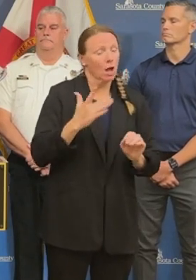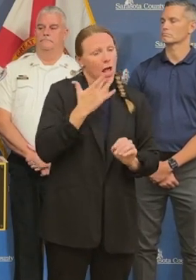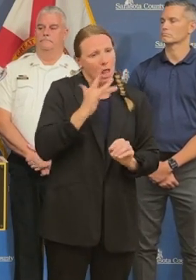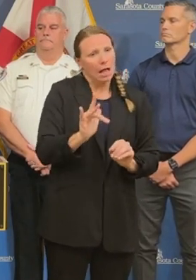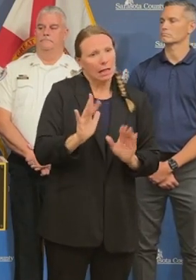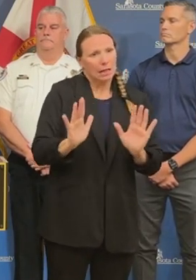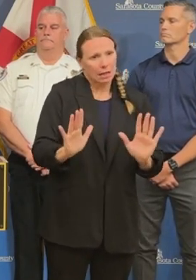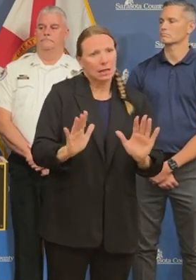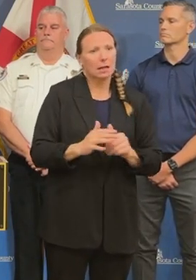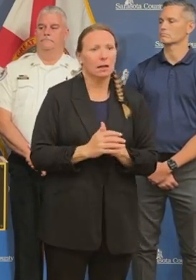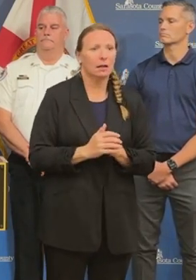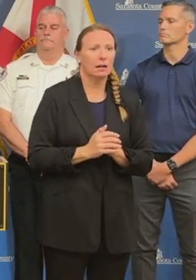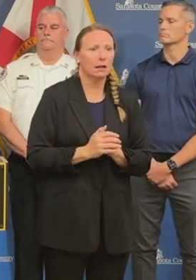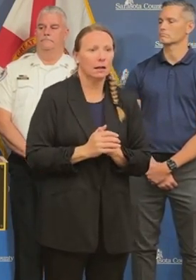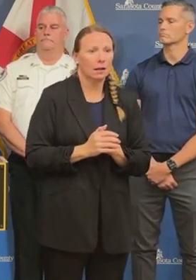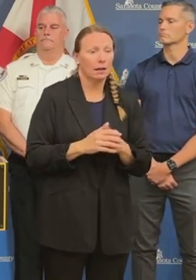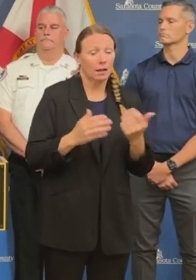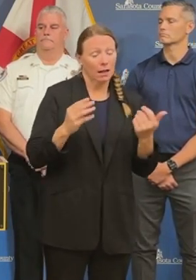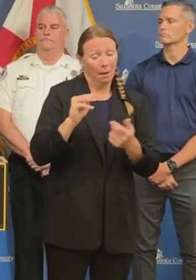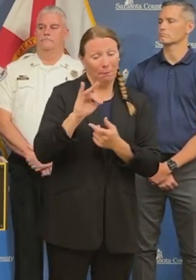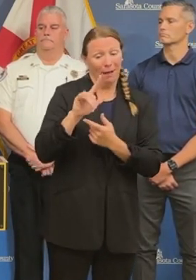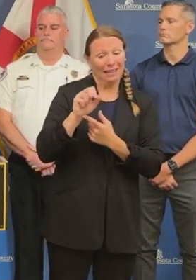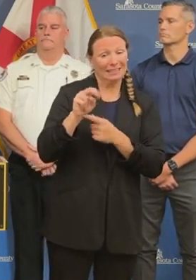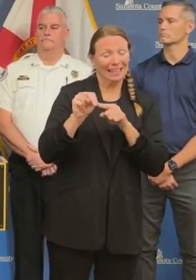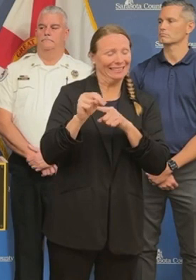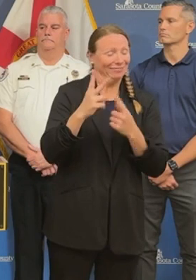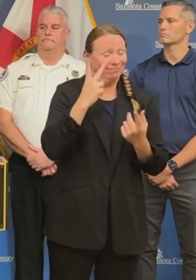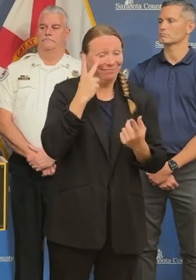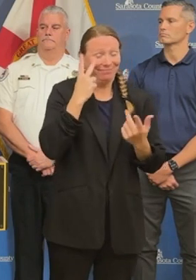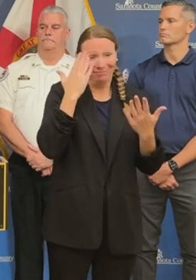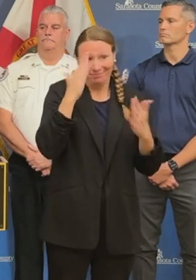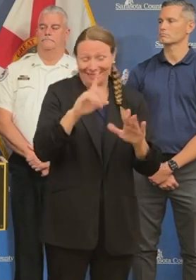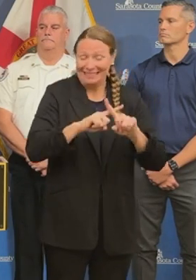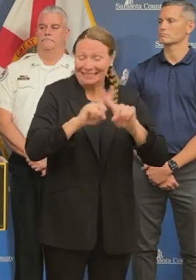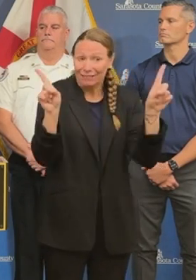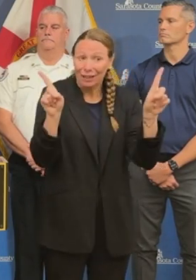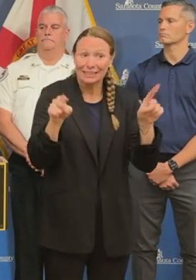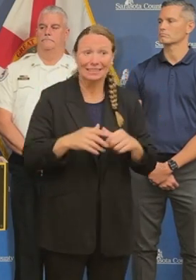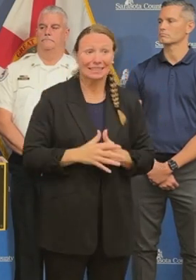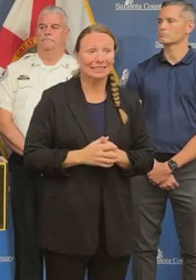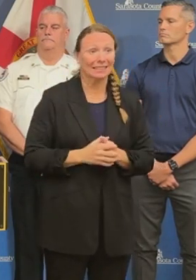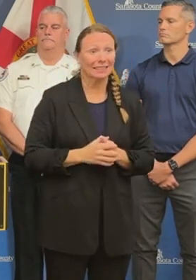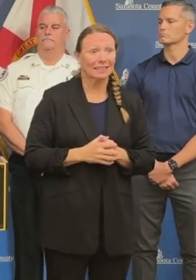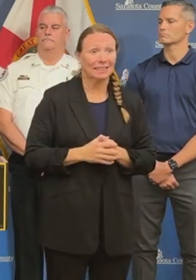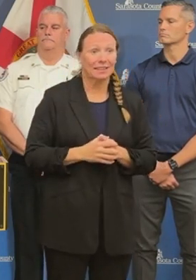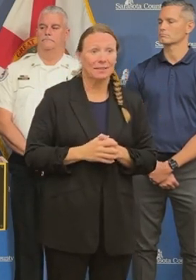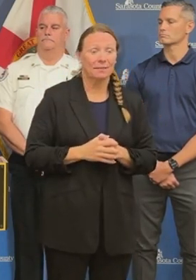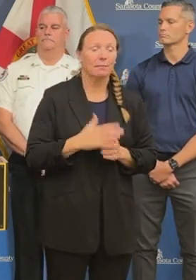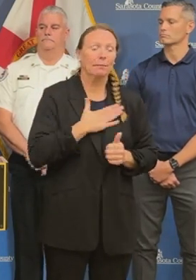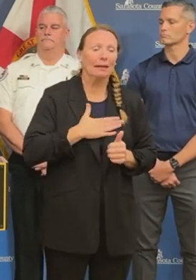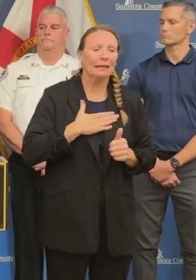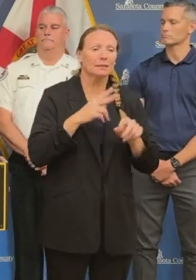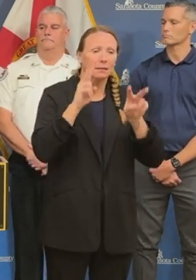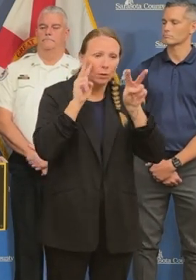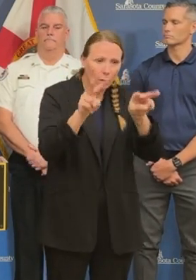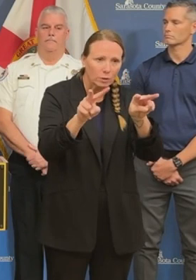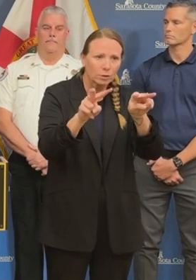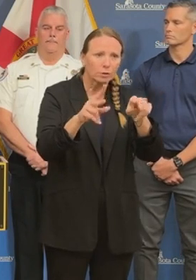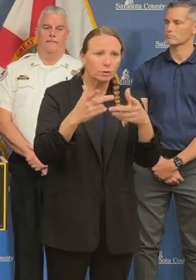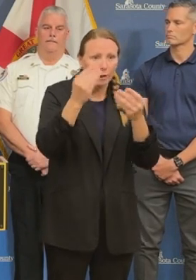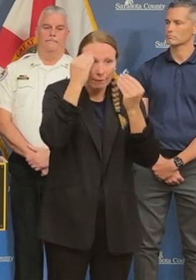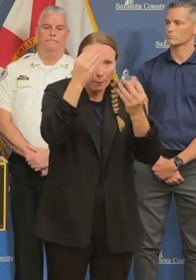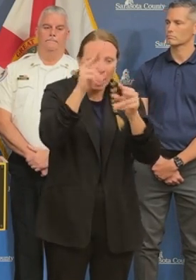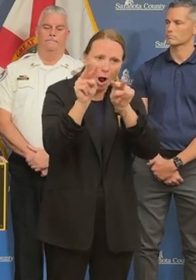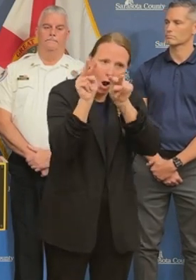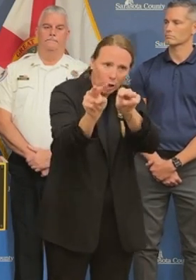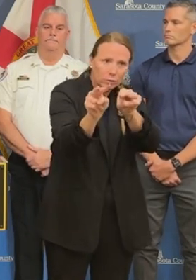bringing a lot of the factors together. Historic and deadly are words that are appropriate for it. So heed the warnings, get out. Law